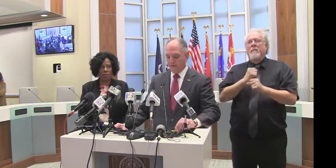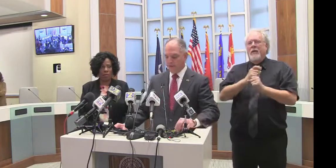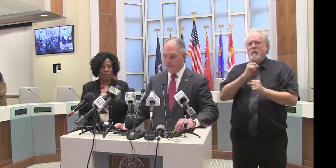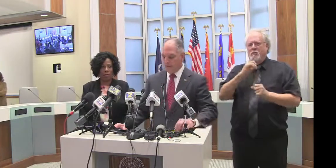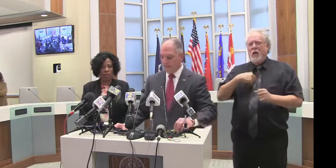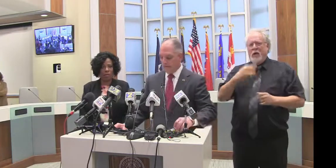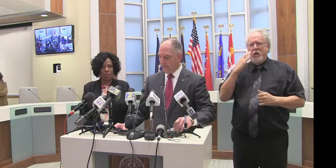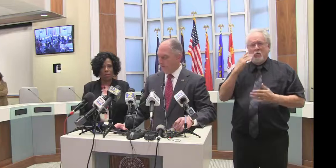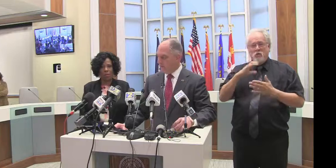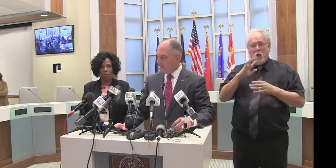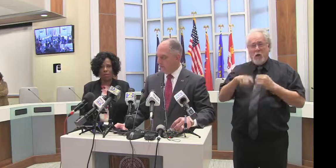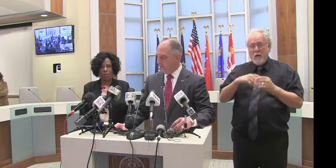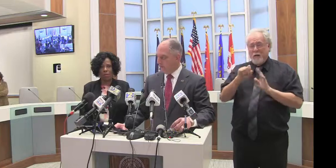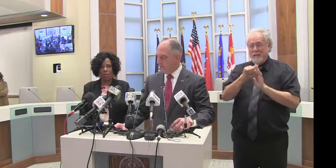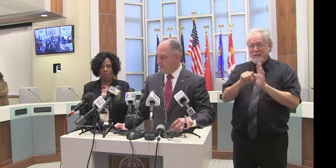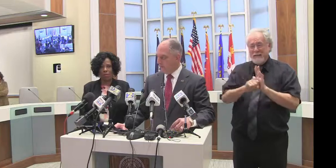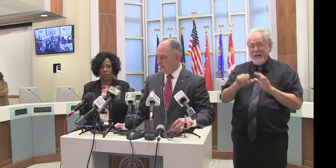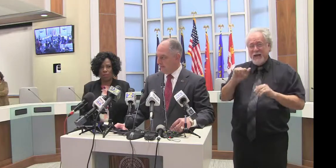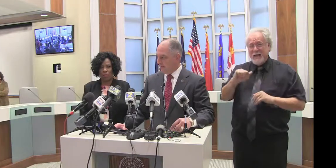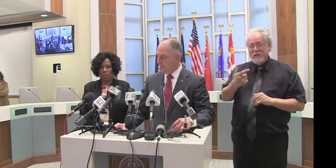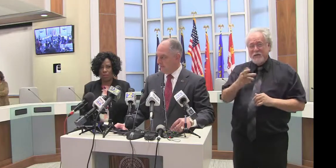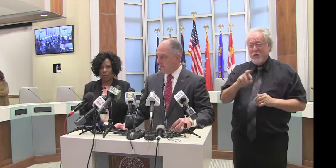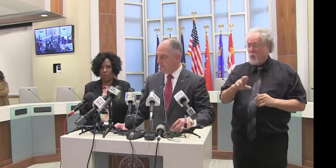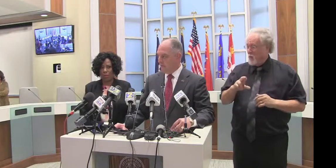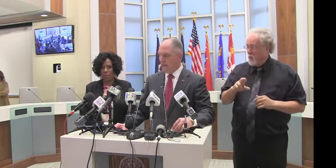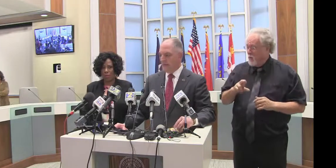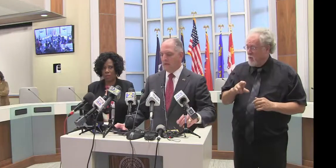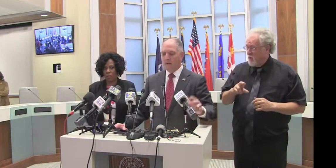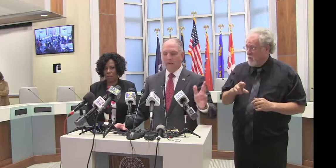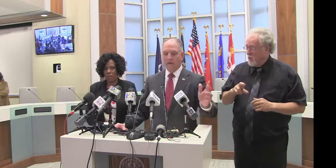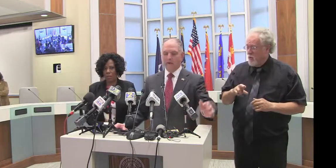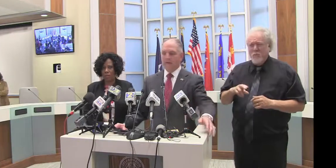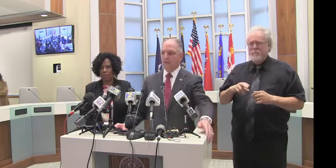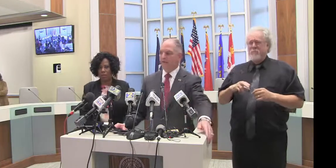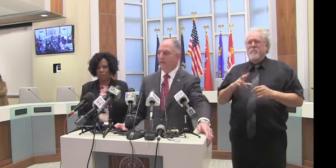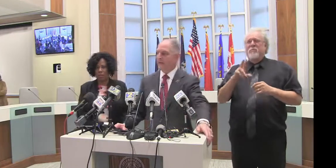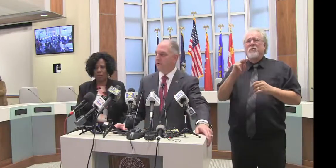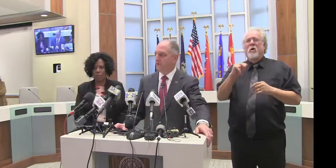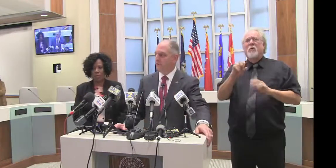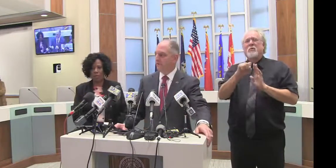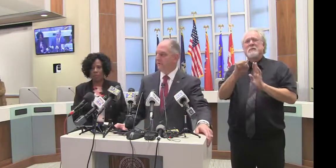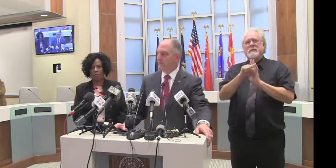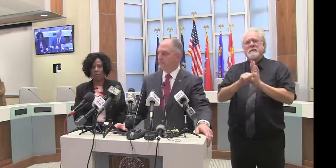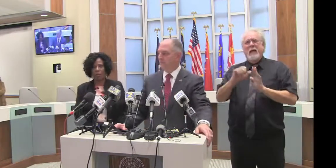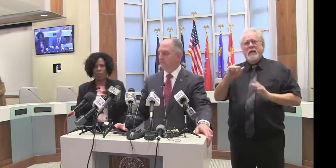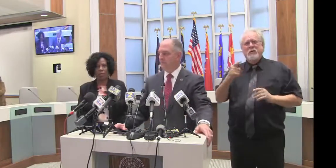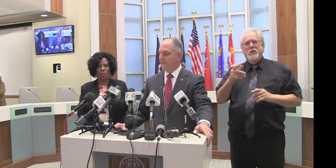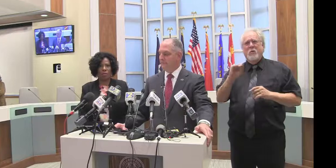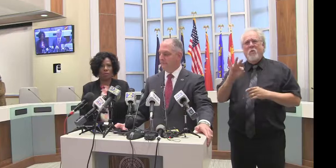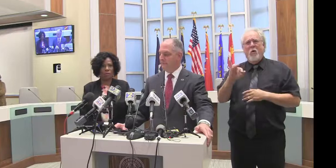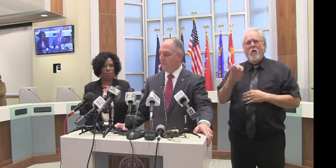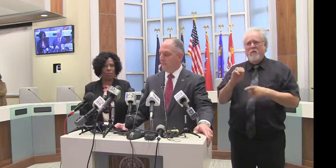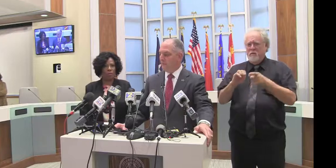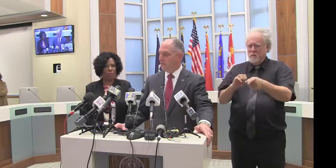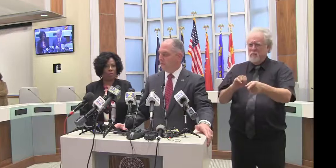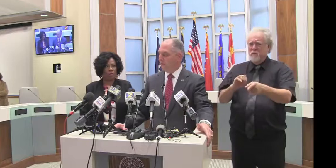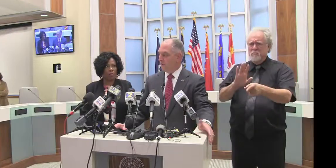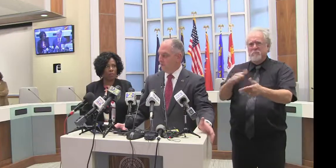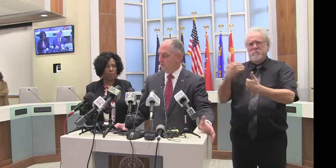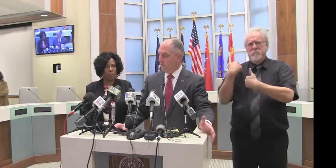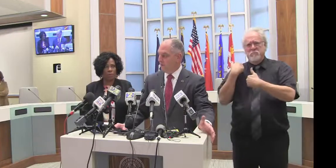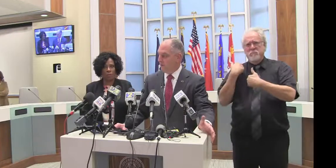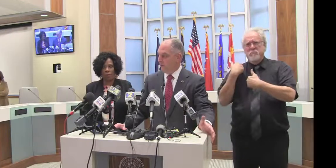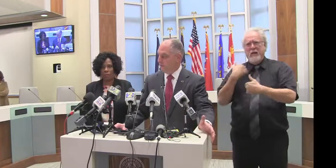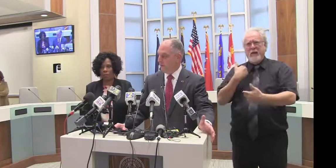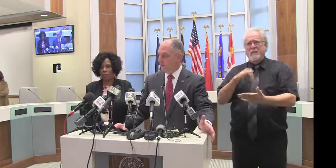know that you're talking about the state attorney general, or you're talking about? The state attorney. No, the state attorney general's office is vested with this